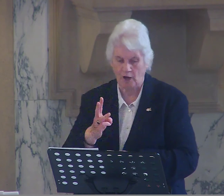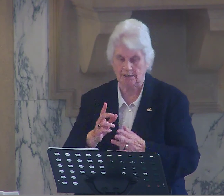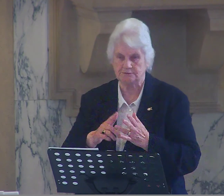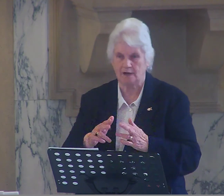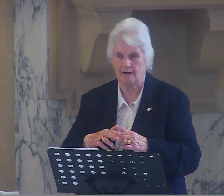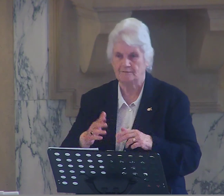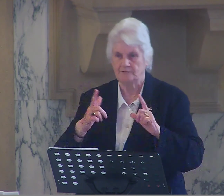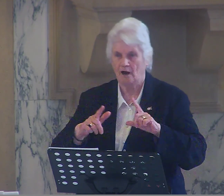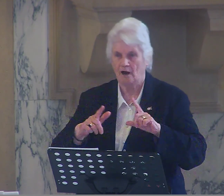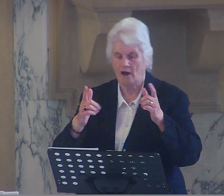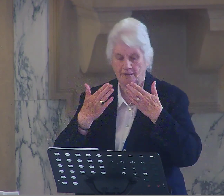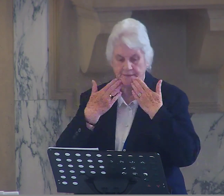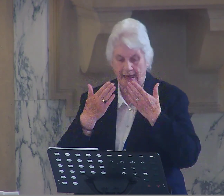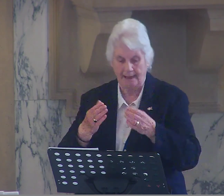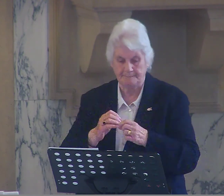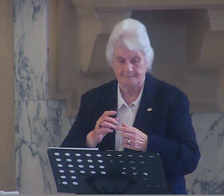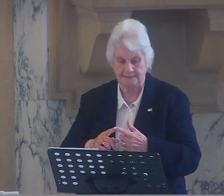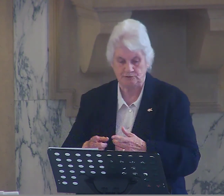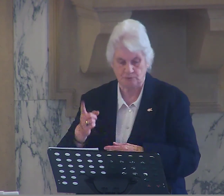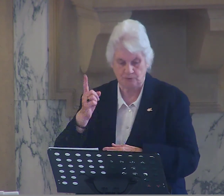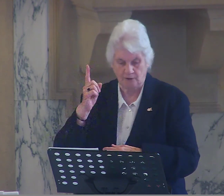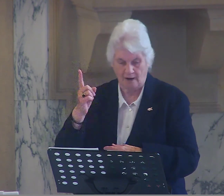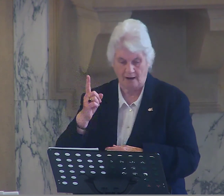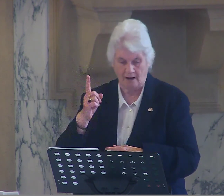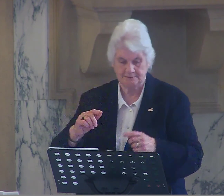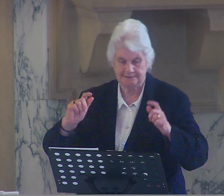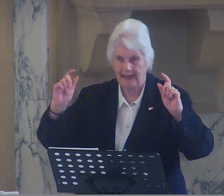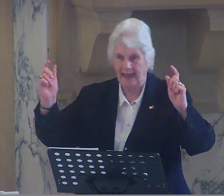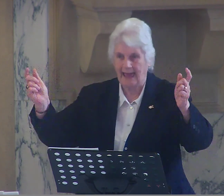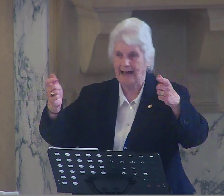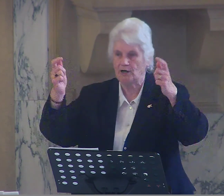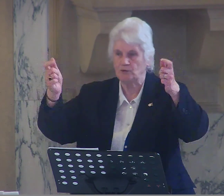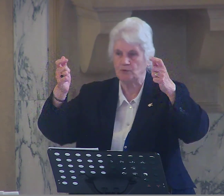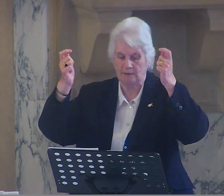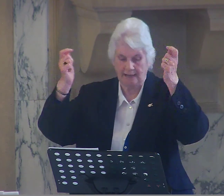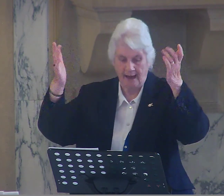This is the word of the Lord. Thanks be to God.